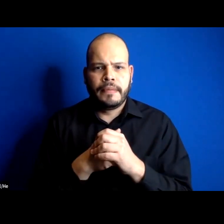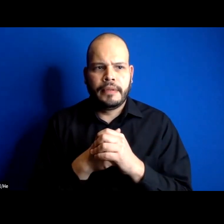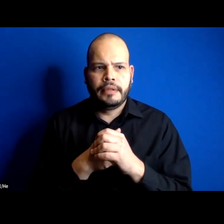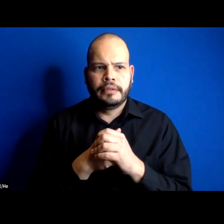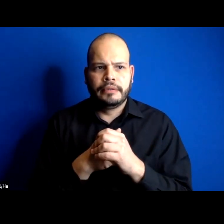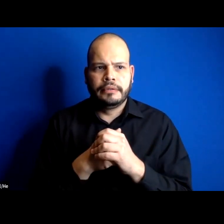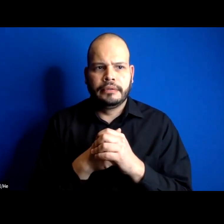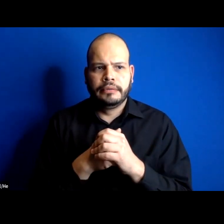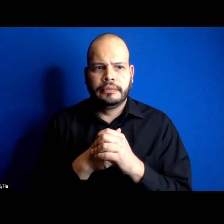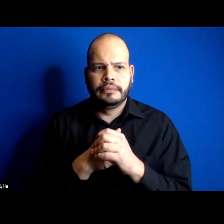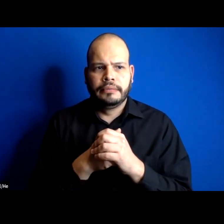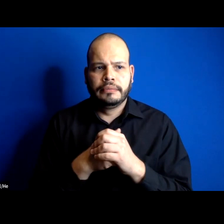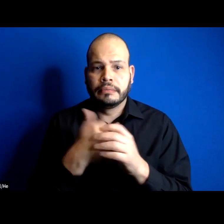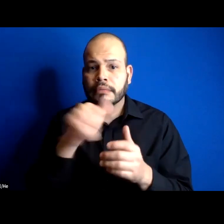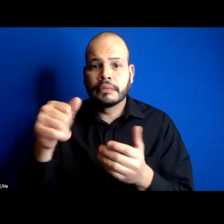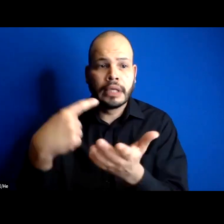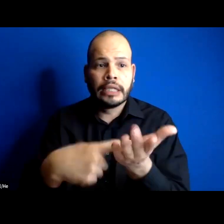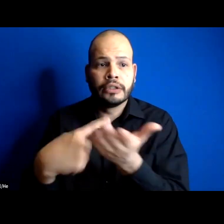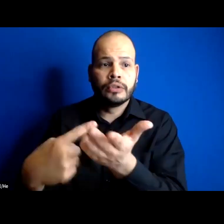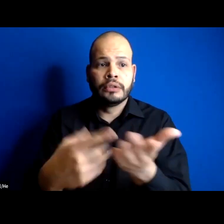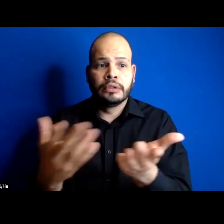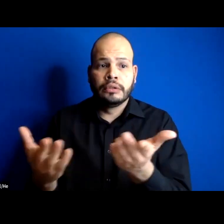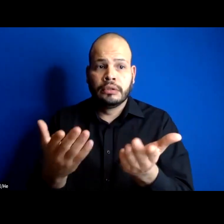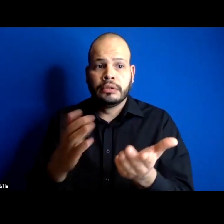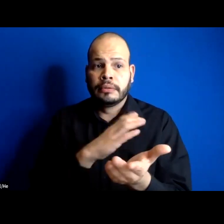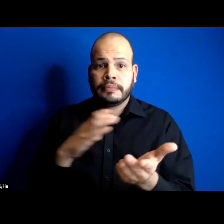Any discussion from the commissioners on those possible dates?